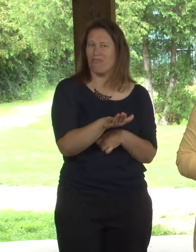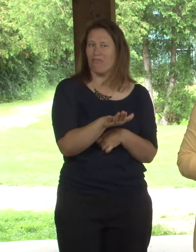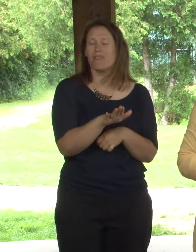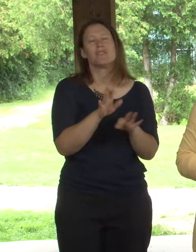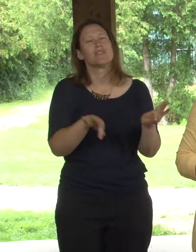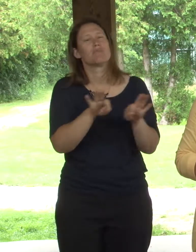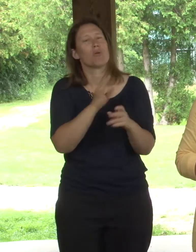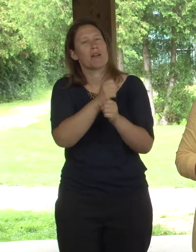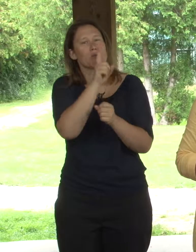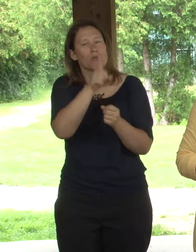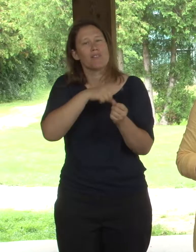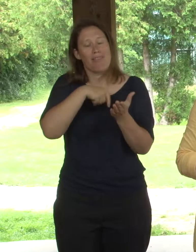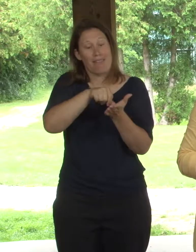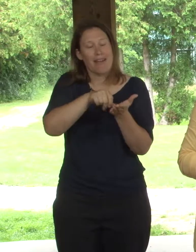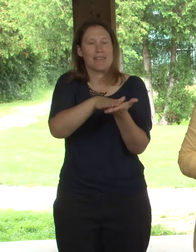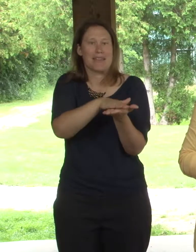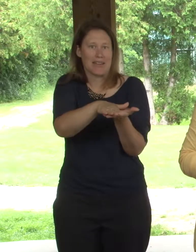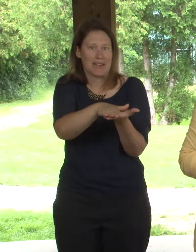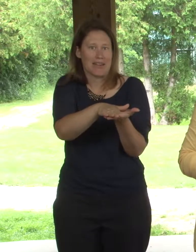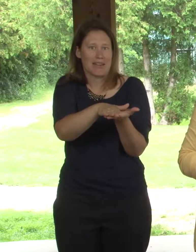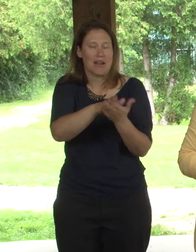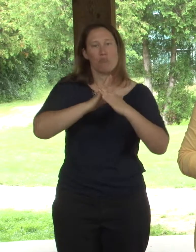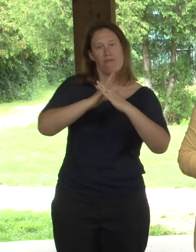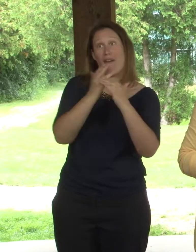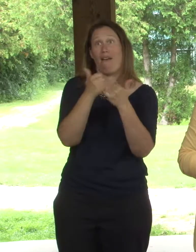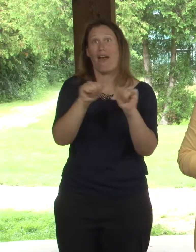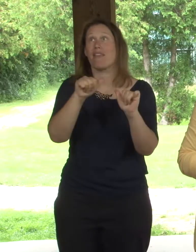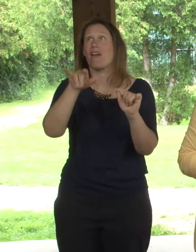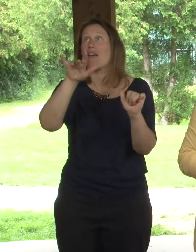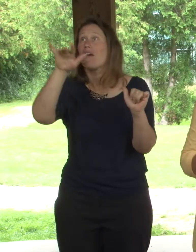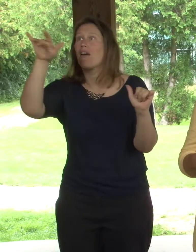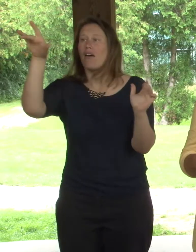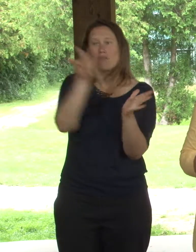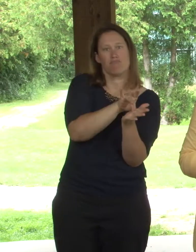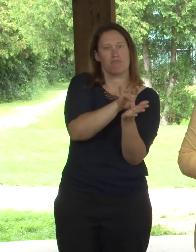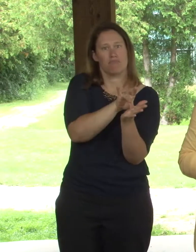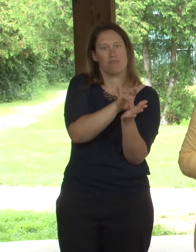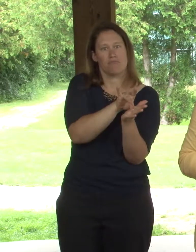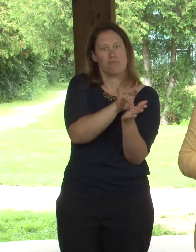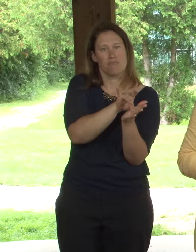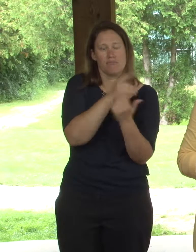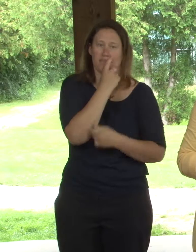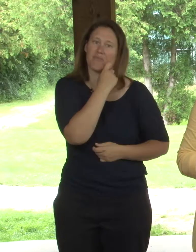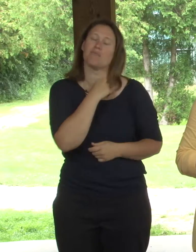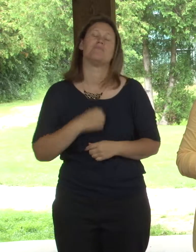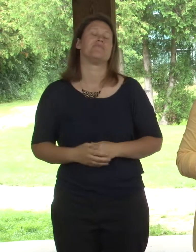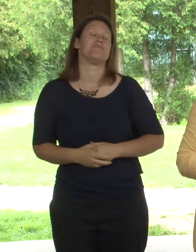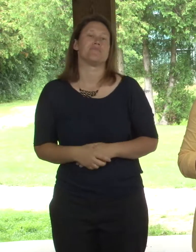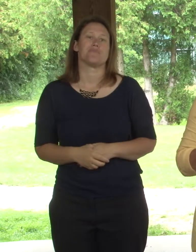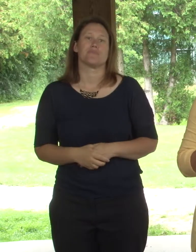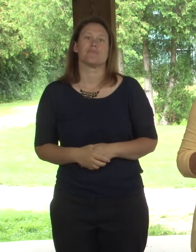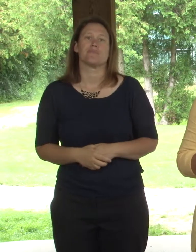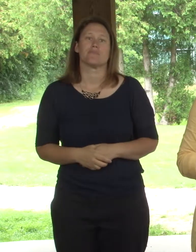things from going into that open area is extremely valuable for when we talk about foot care.